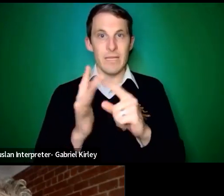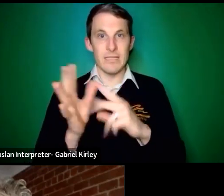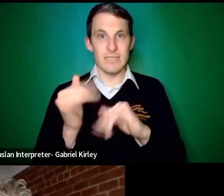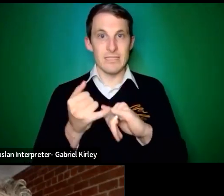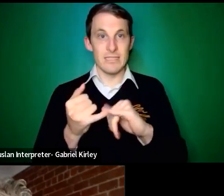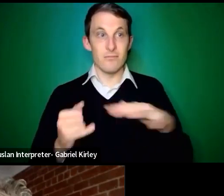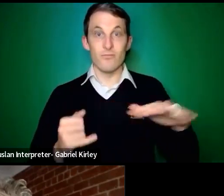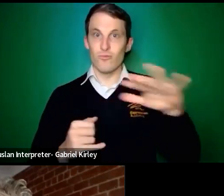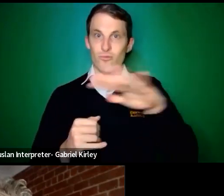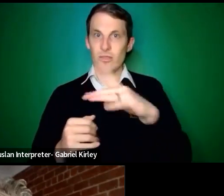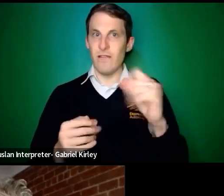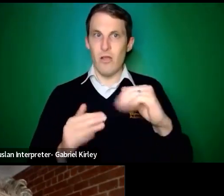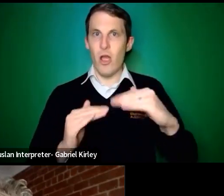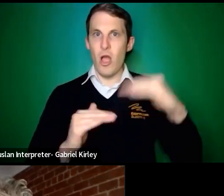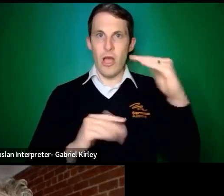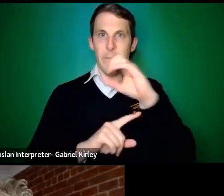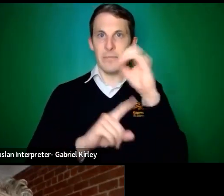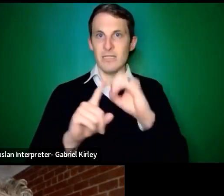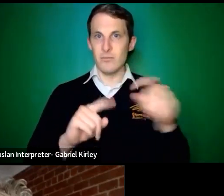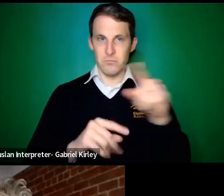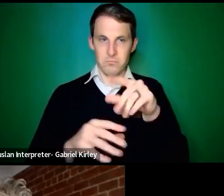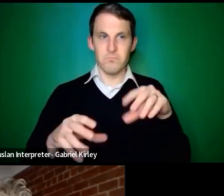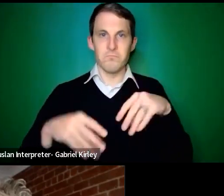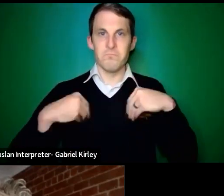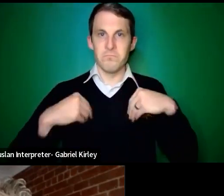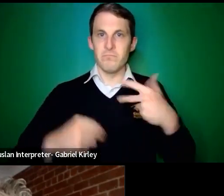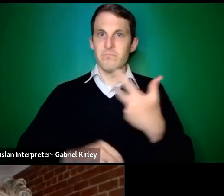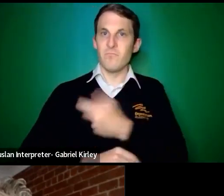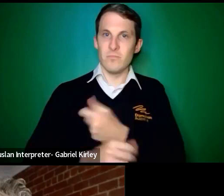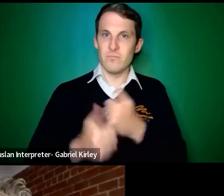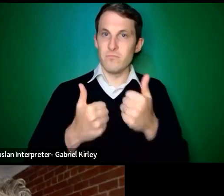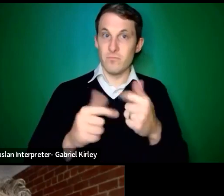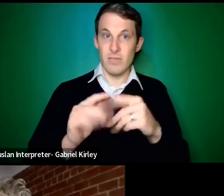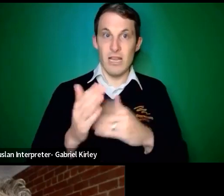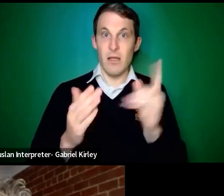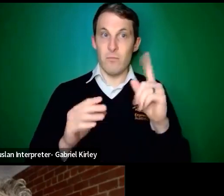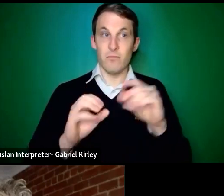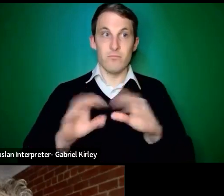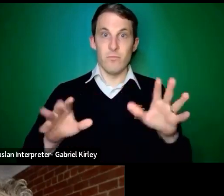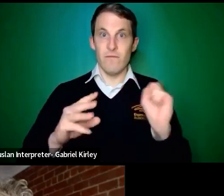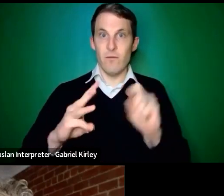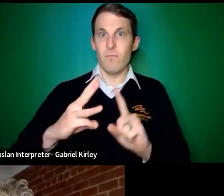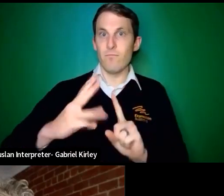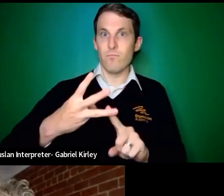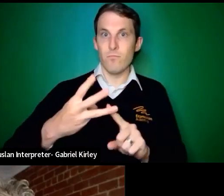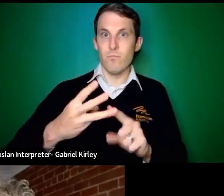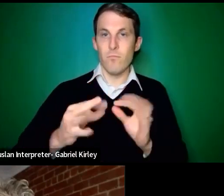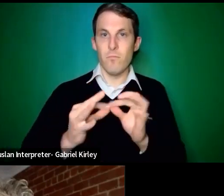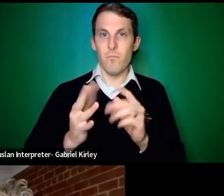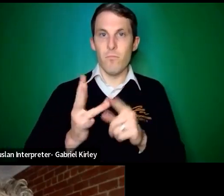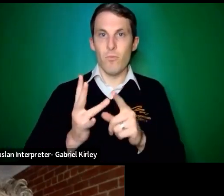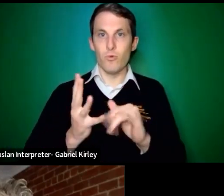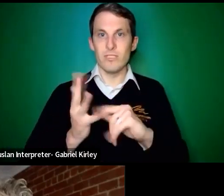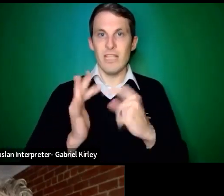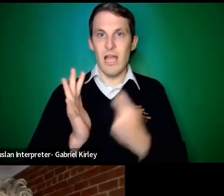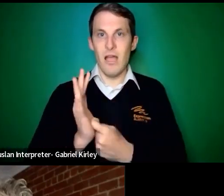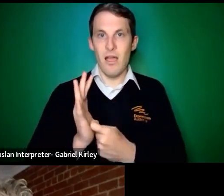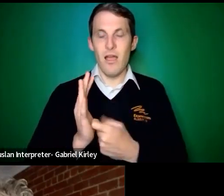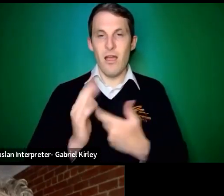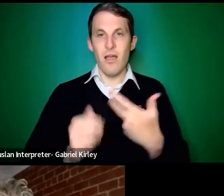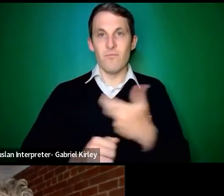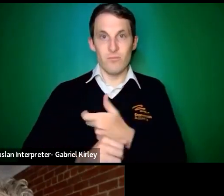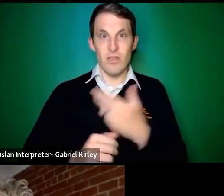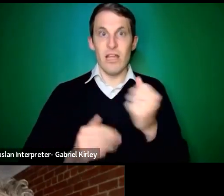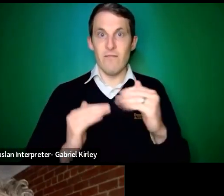of vaccination. And we're moving into the boostering program, and we're having high rates of boostering of our